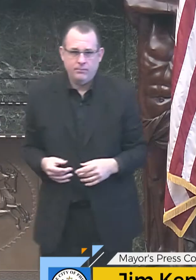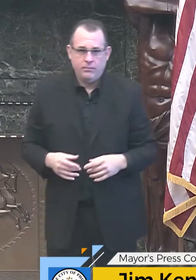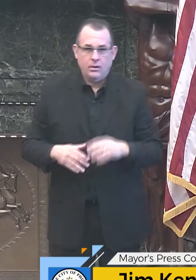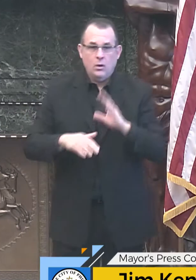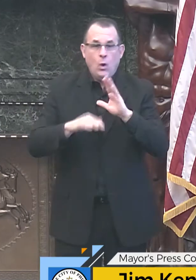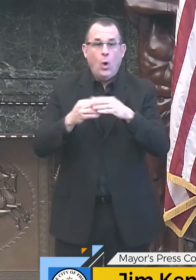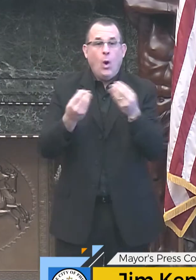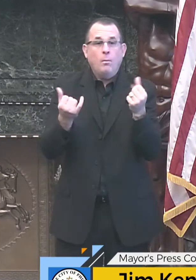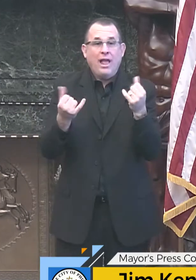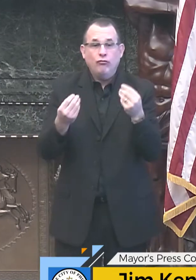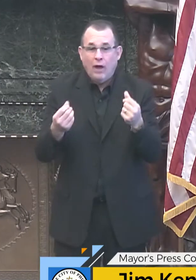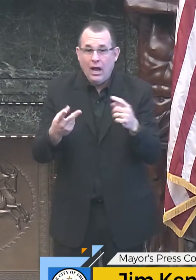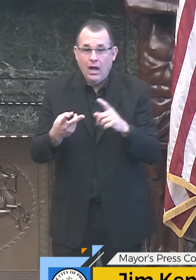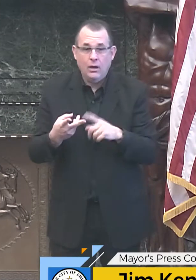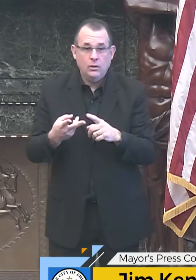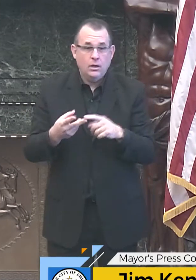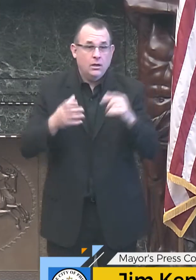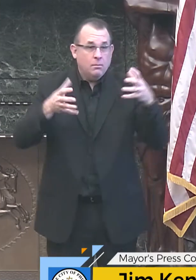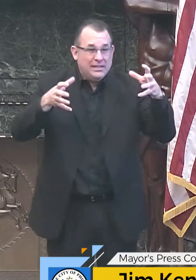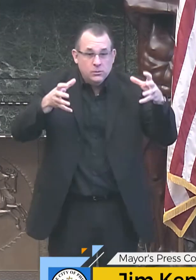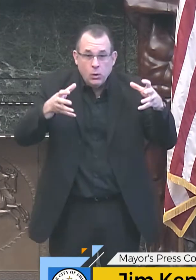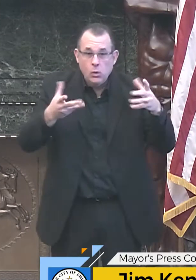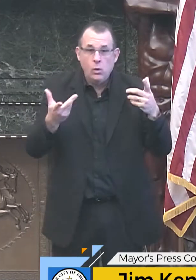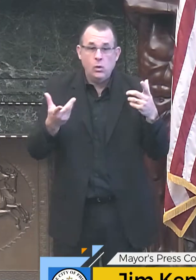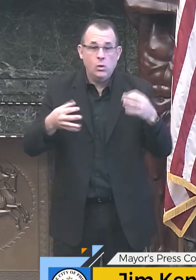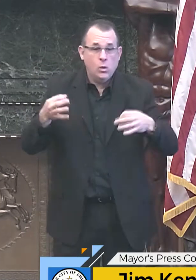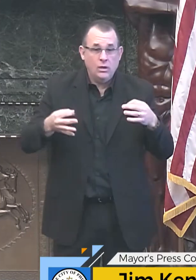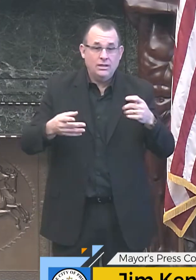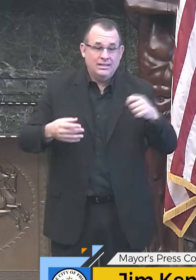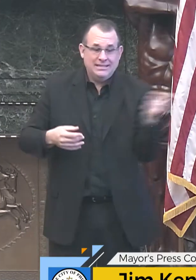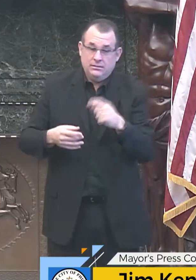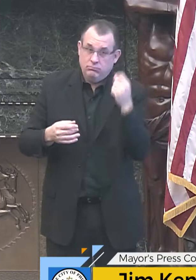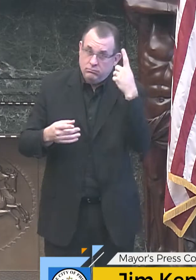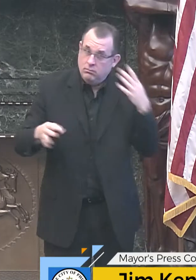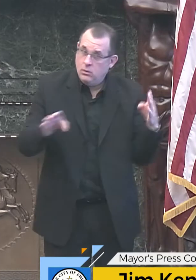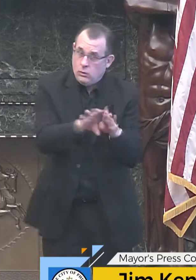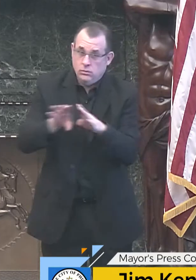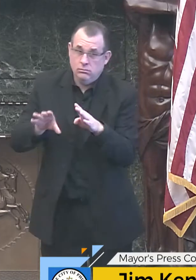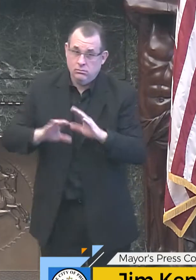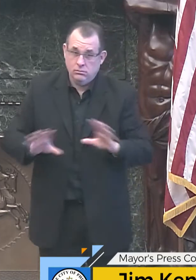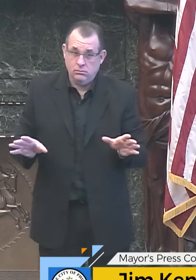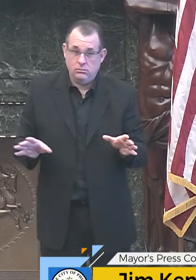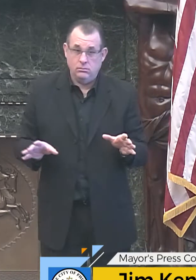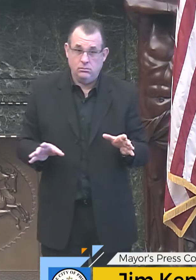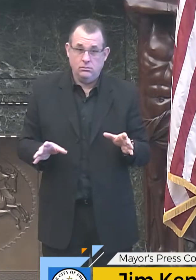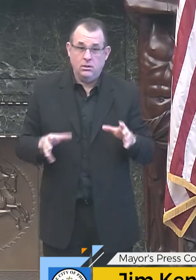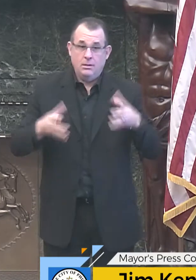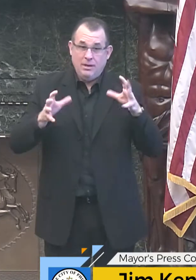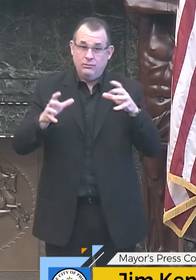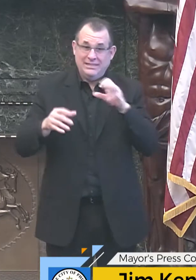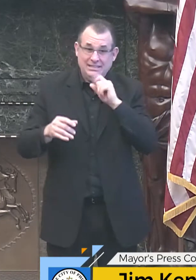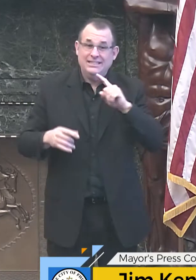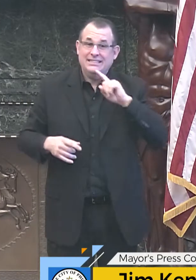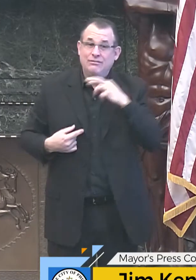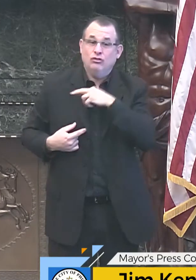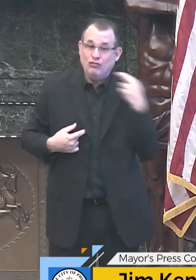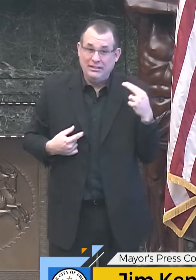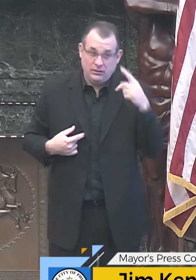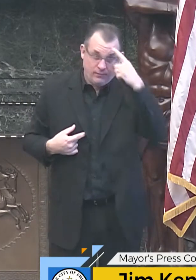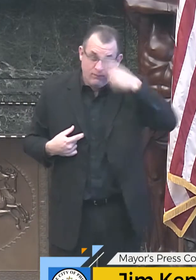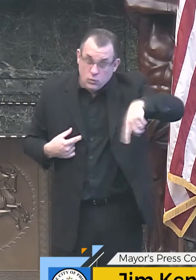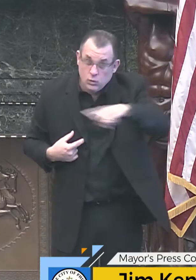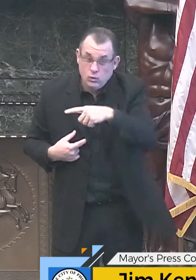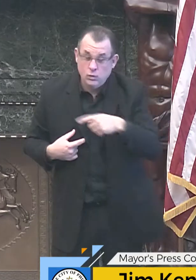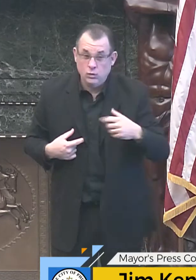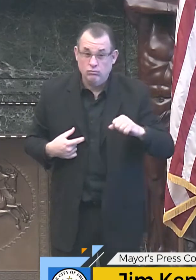allowed. Close contact sports like basketball present a particularly serious health risk to everyone. By the end of today, Parks